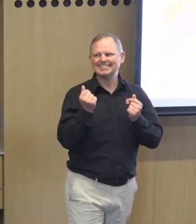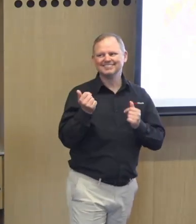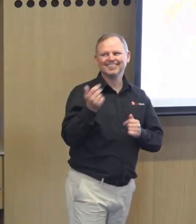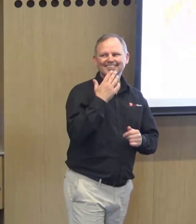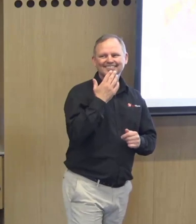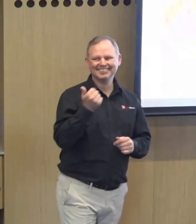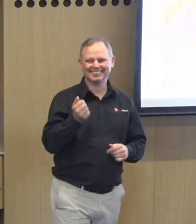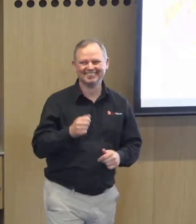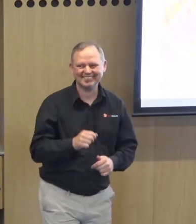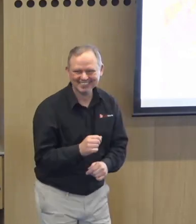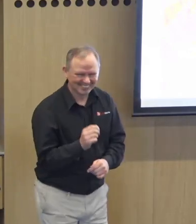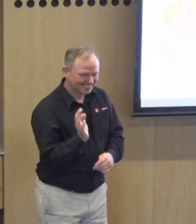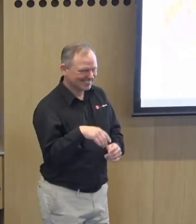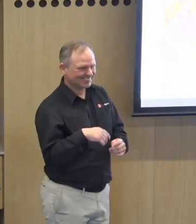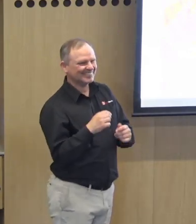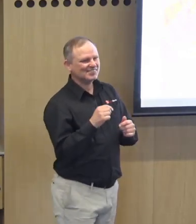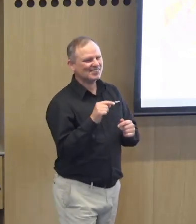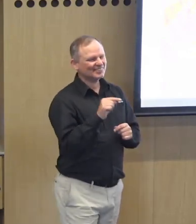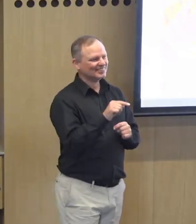yeah i think i think i can answer that one that's good thank you